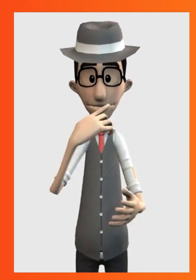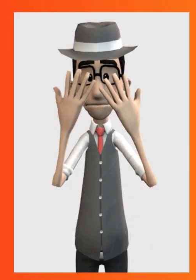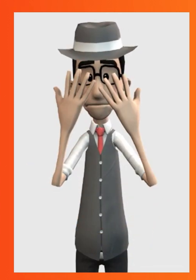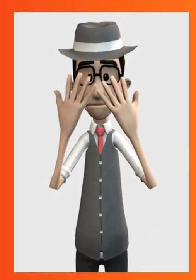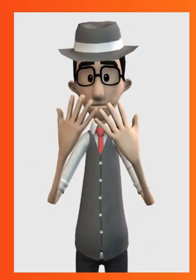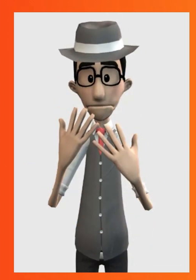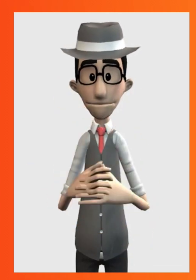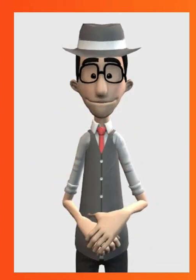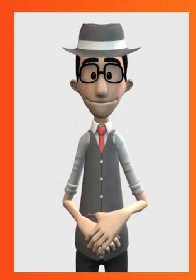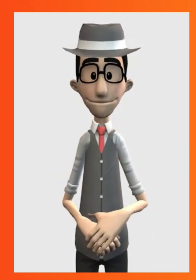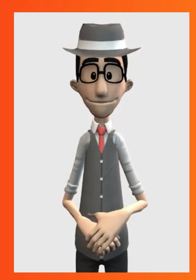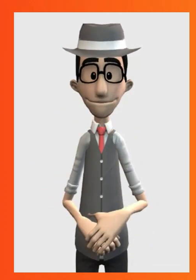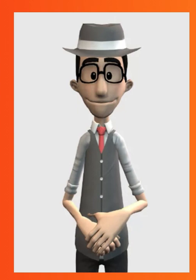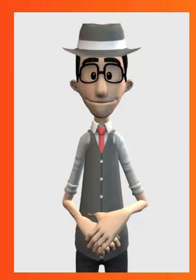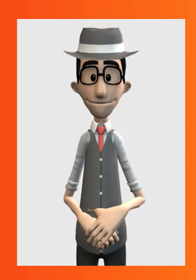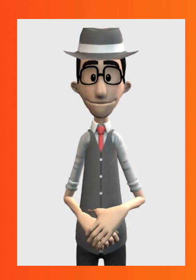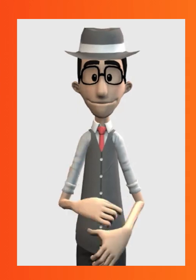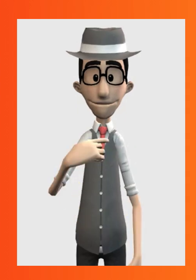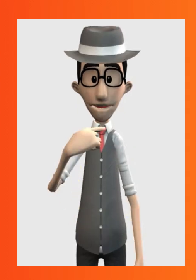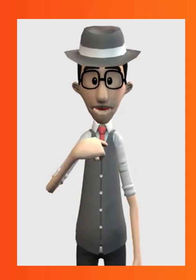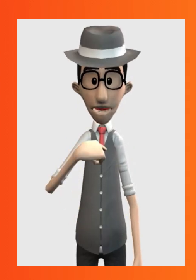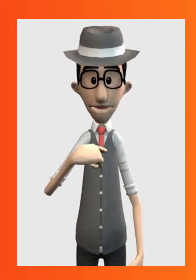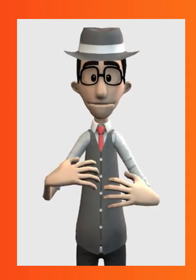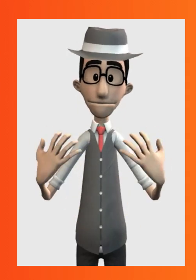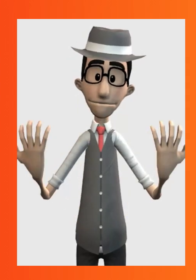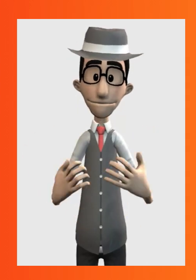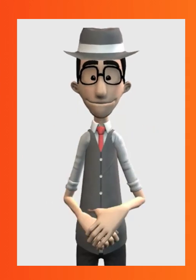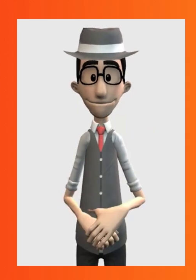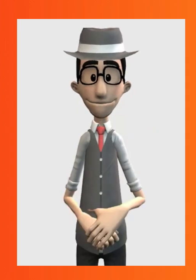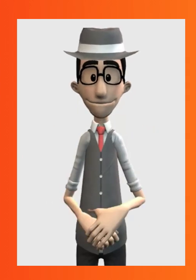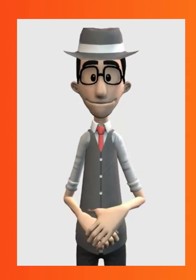I'm sad. I'm angry.